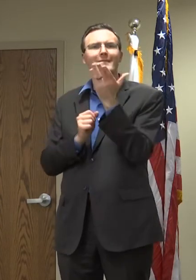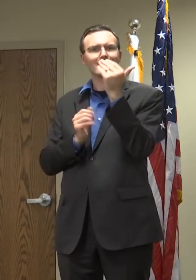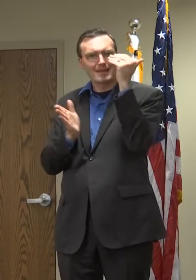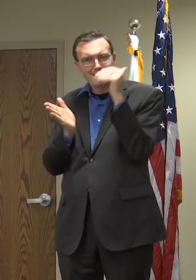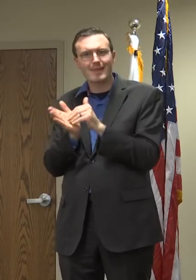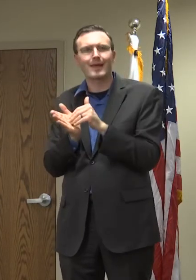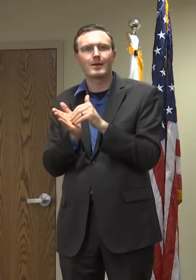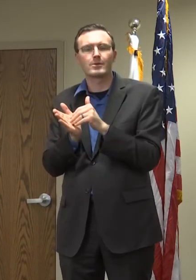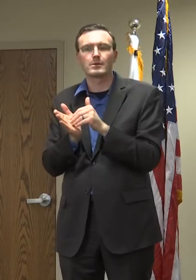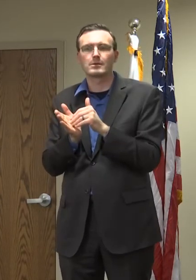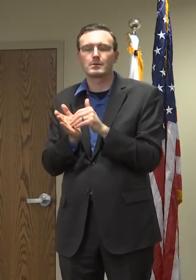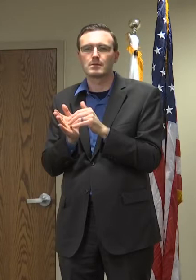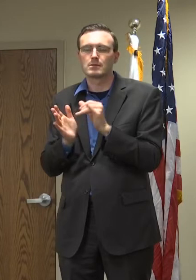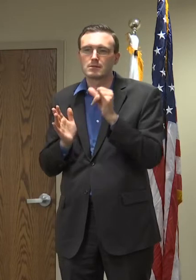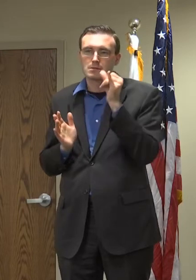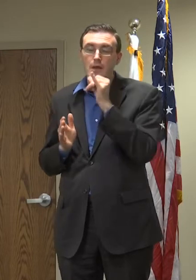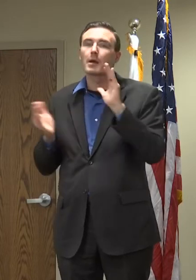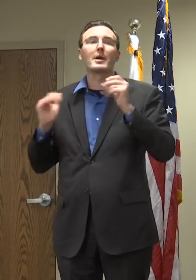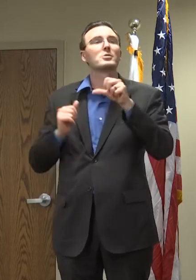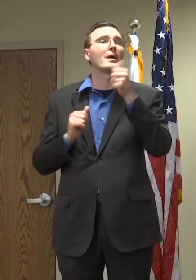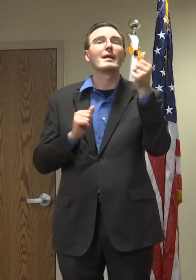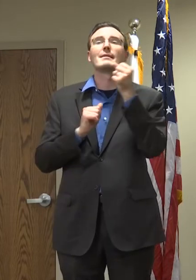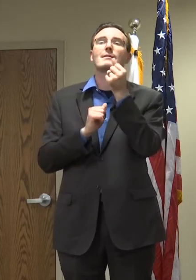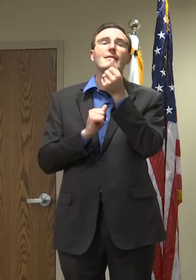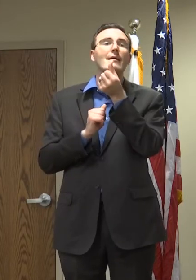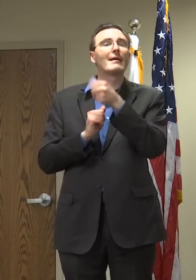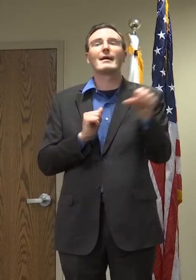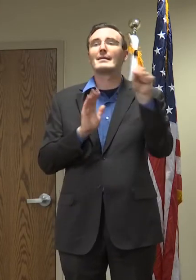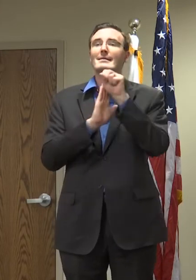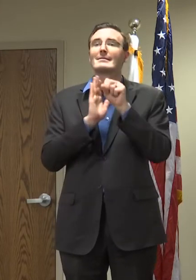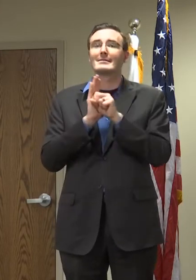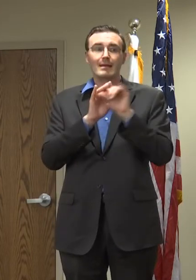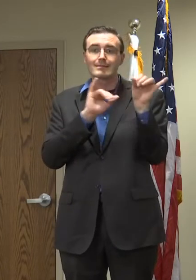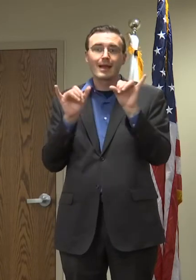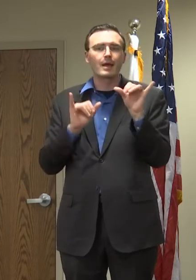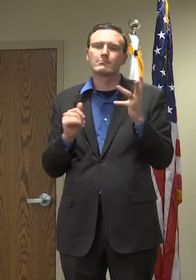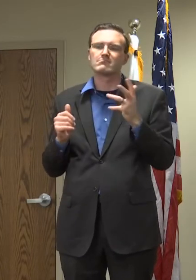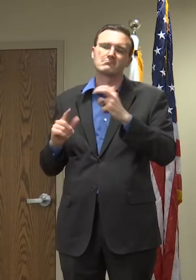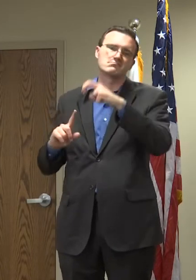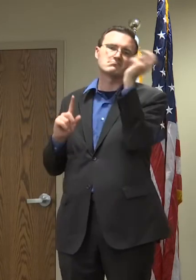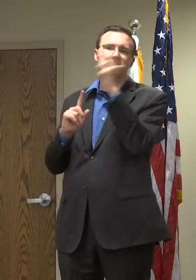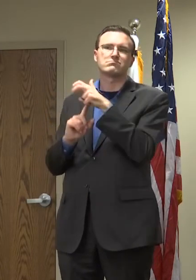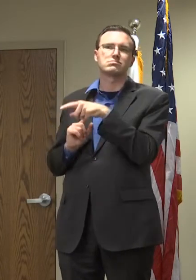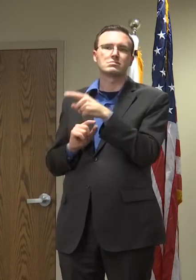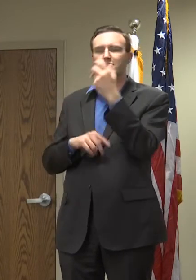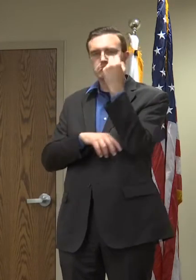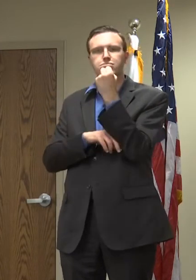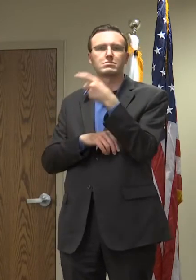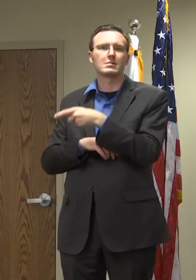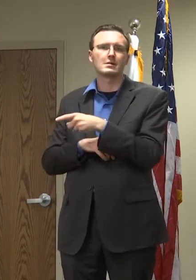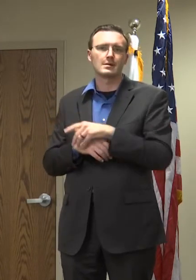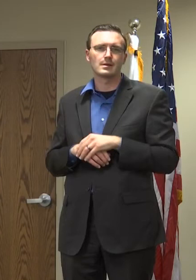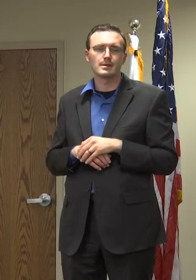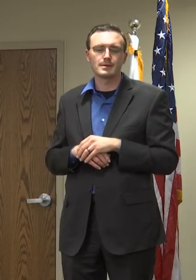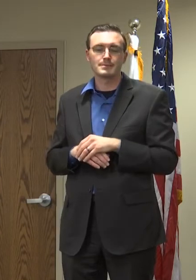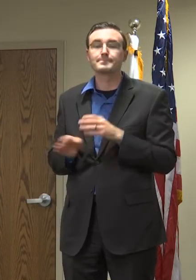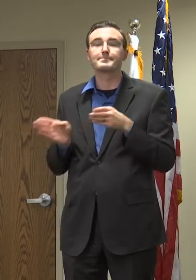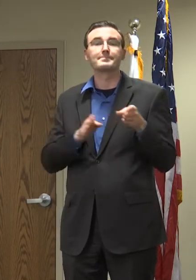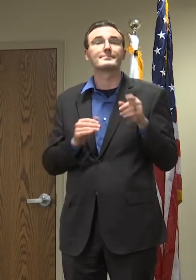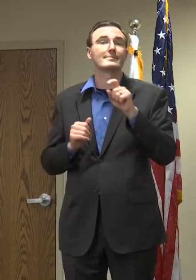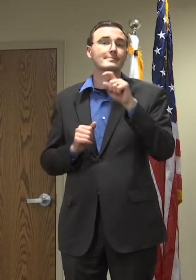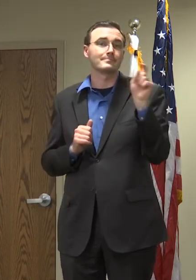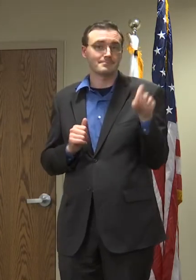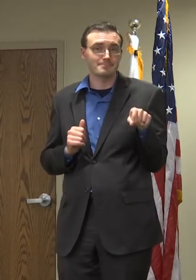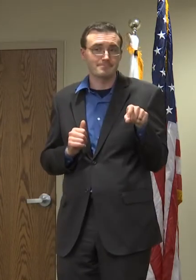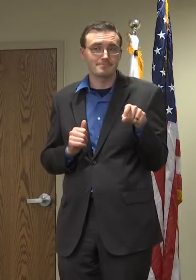Positive cases up. That's the most of any state since we've begun this pandemic. You can look at Texas, where they have more than